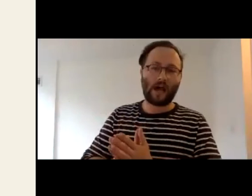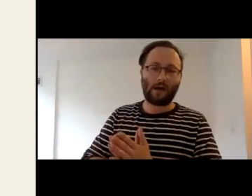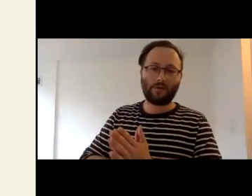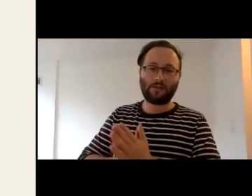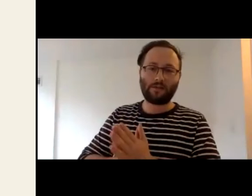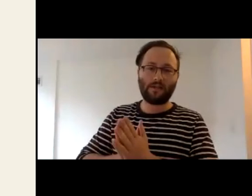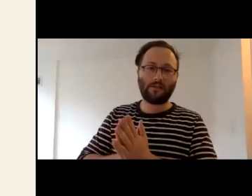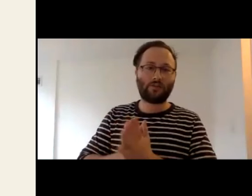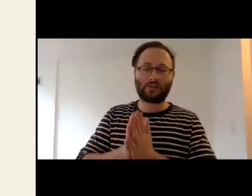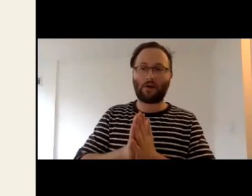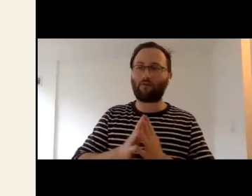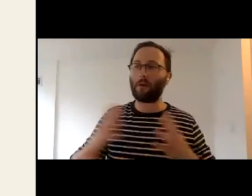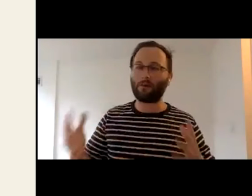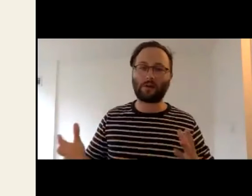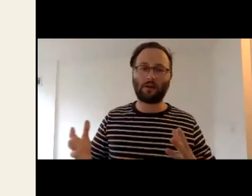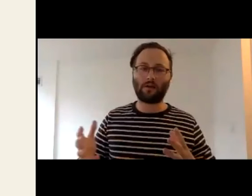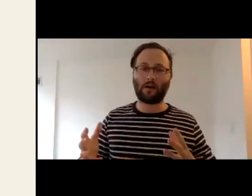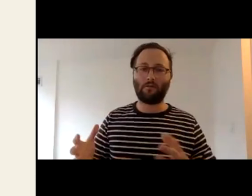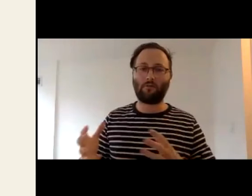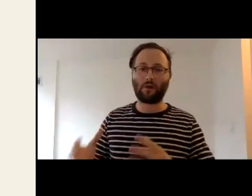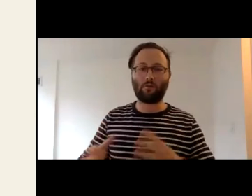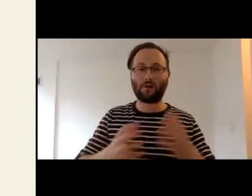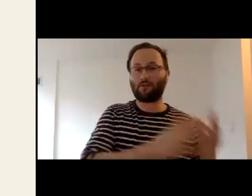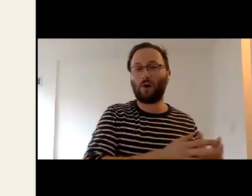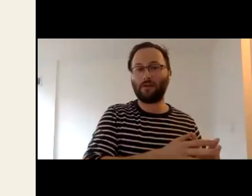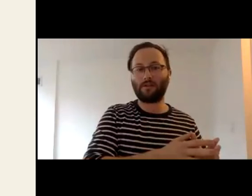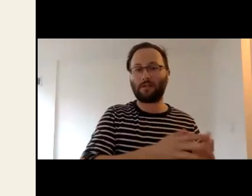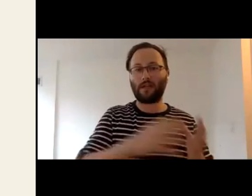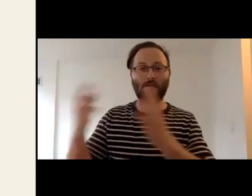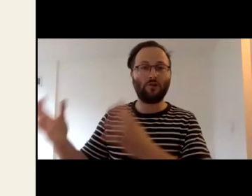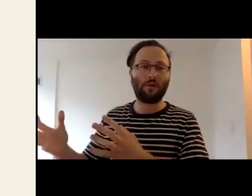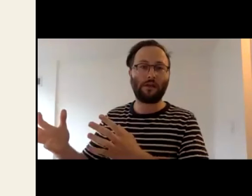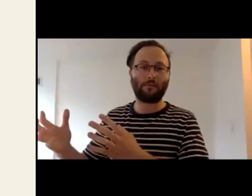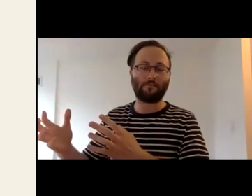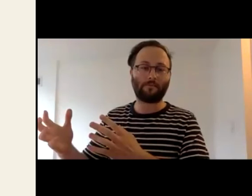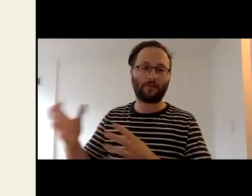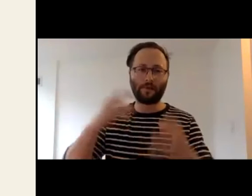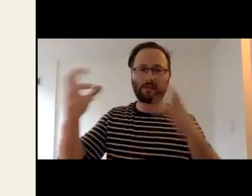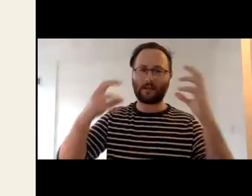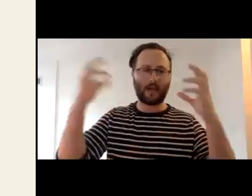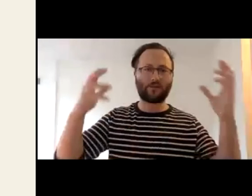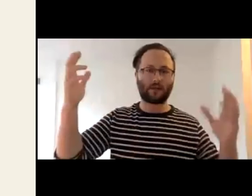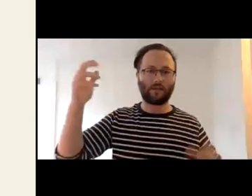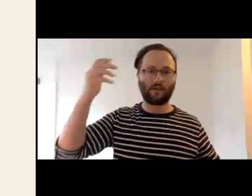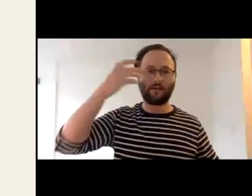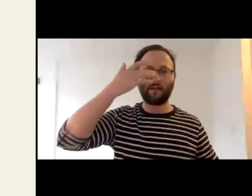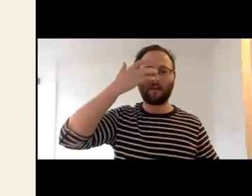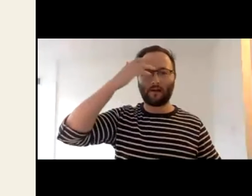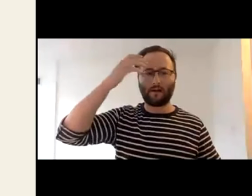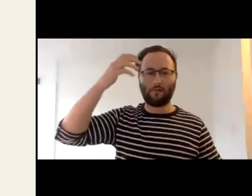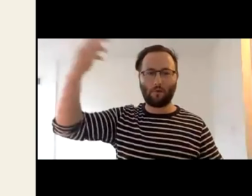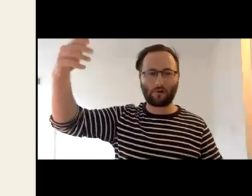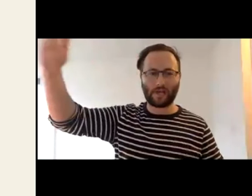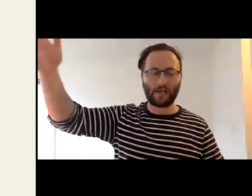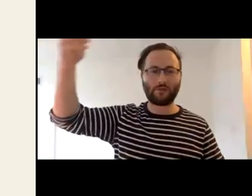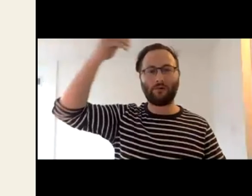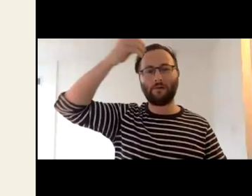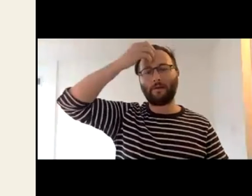often happens is just a replica of what it once was in a new medium. So to make that abstract thing